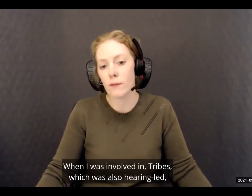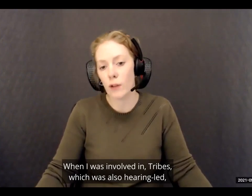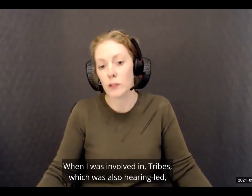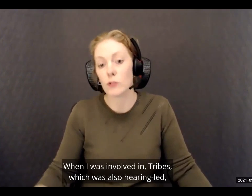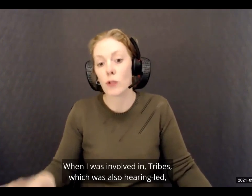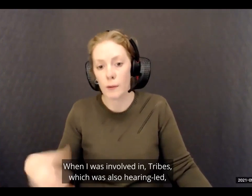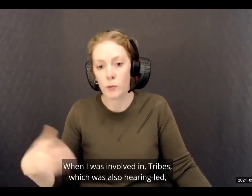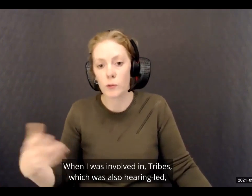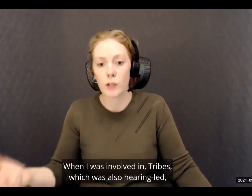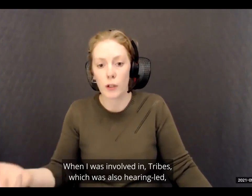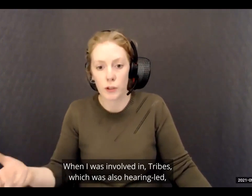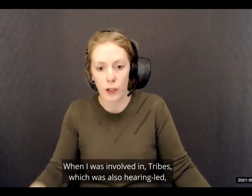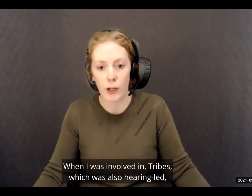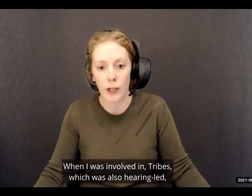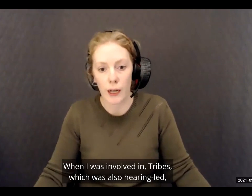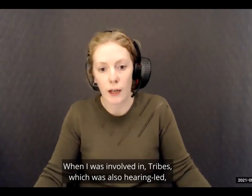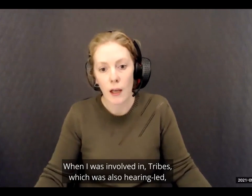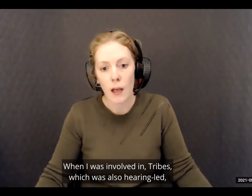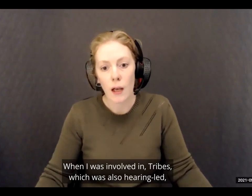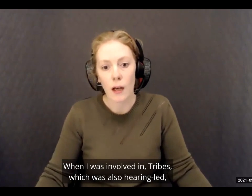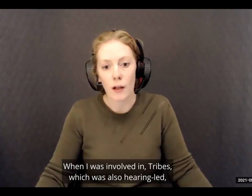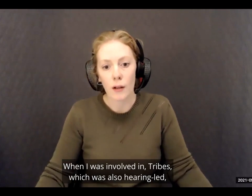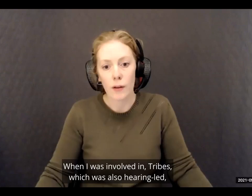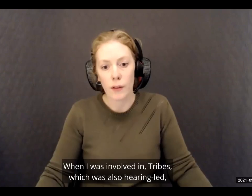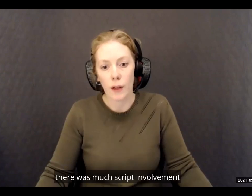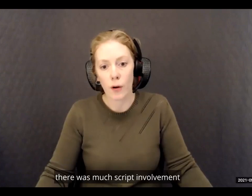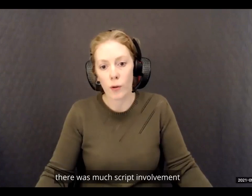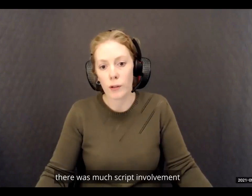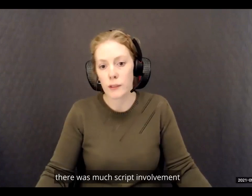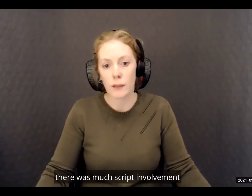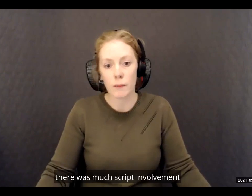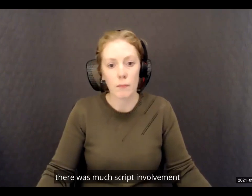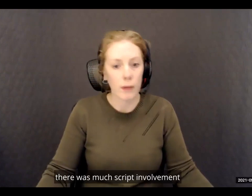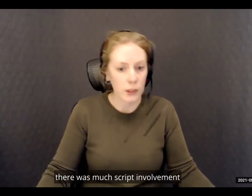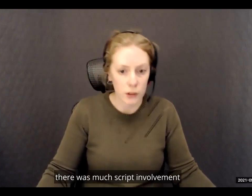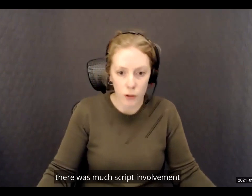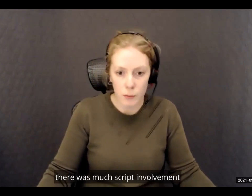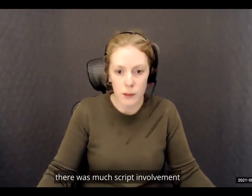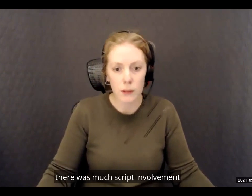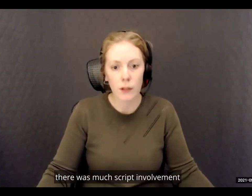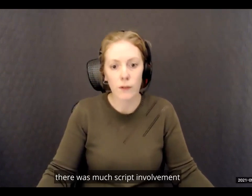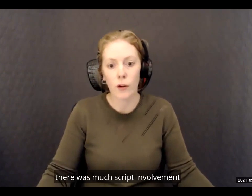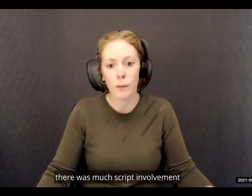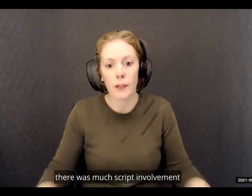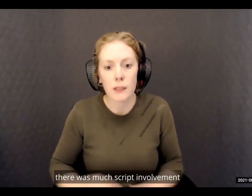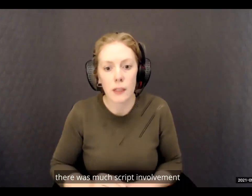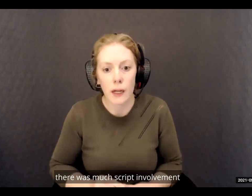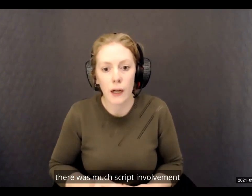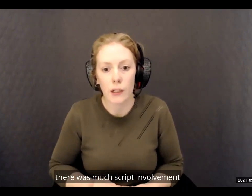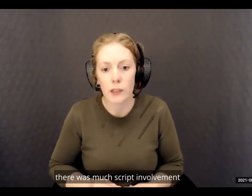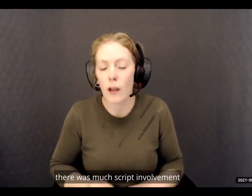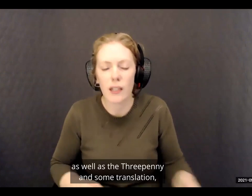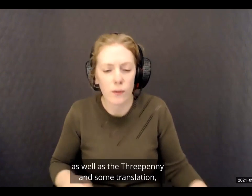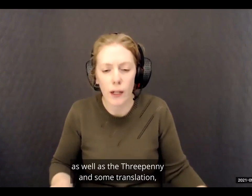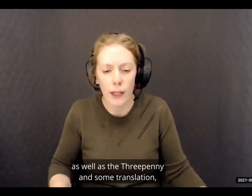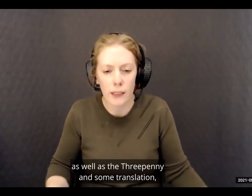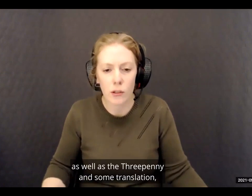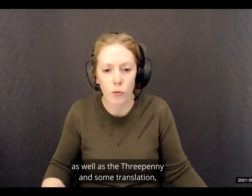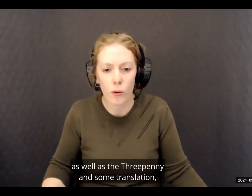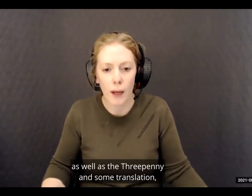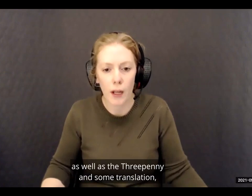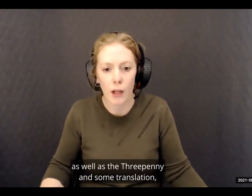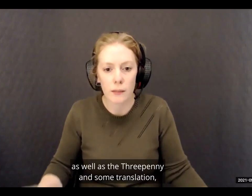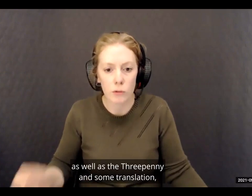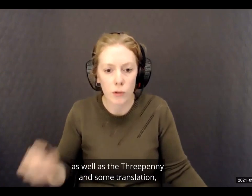When I was involved in Tribes, which was also hearing-led, there was much script involvement, as well